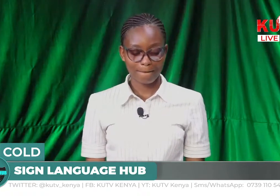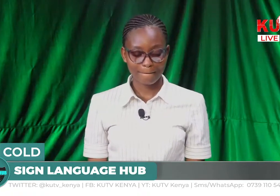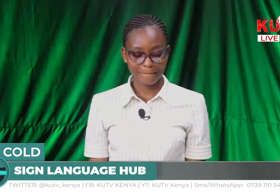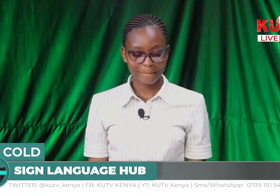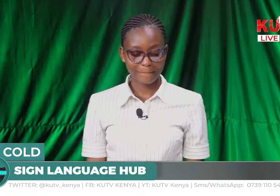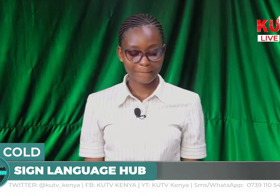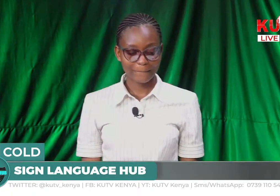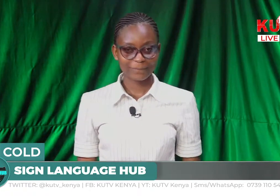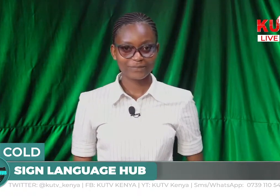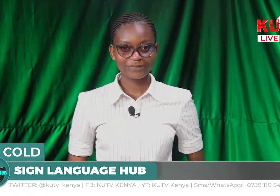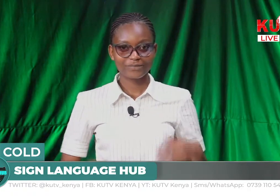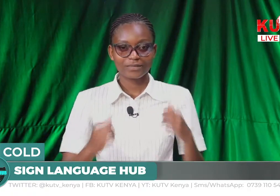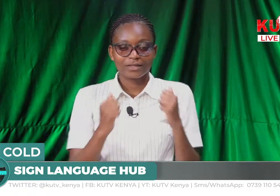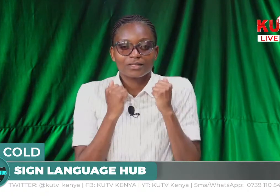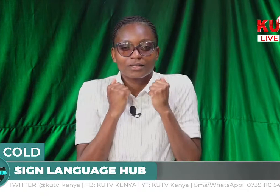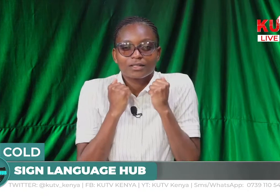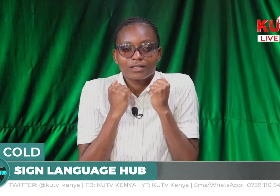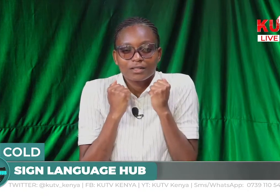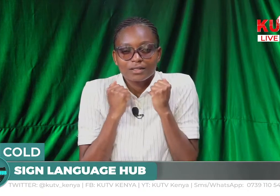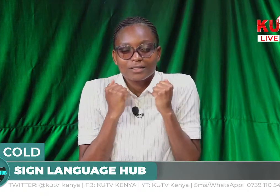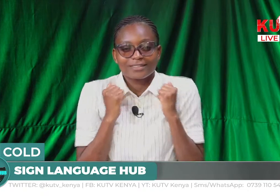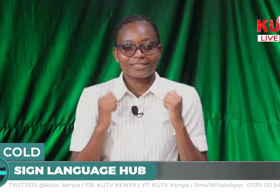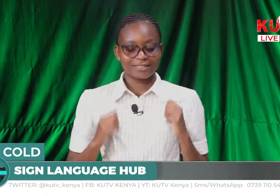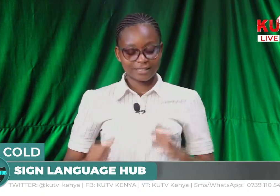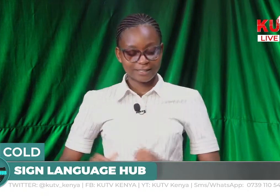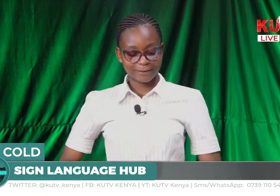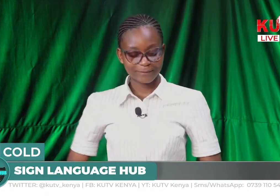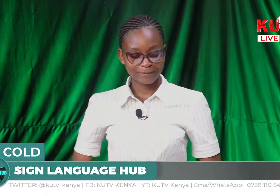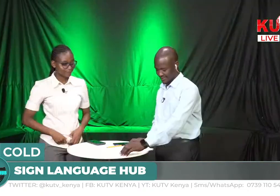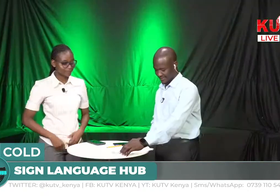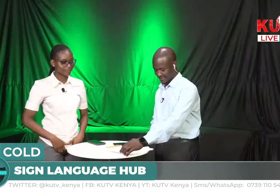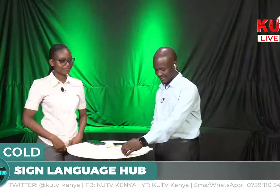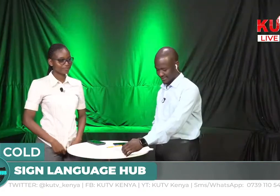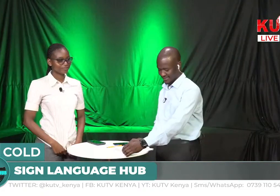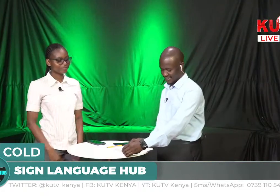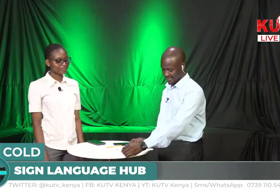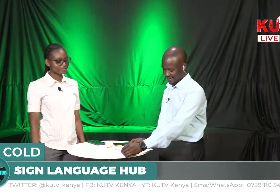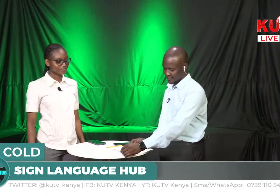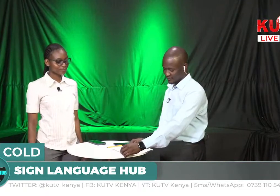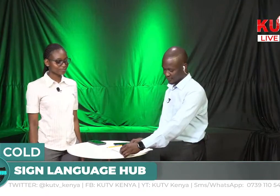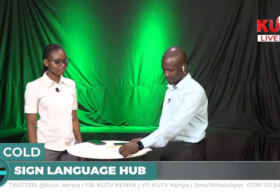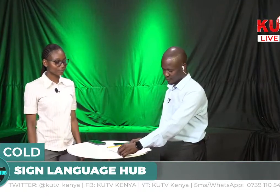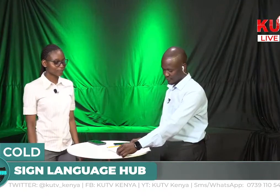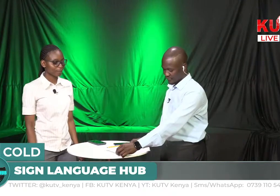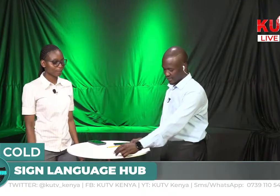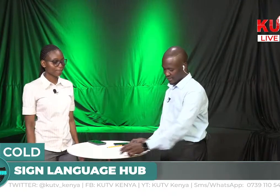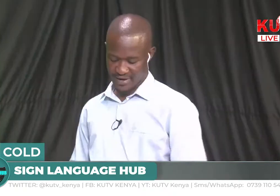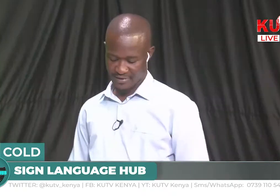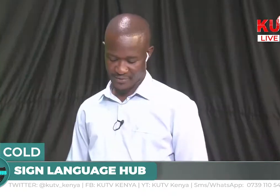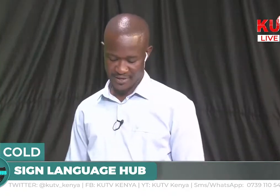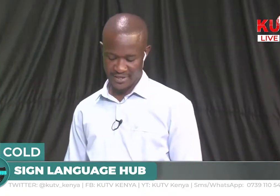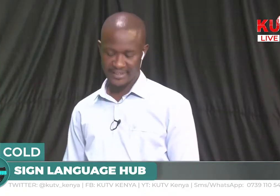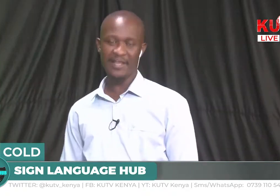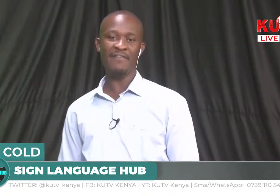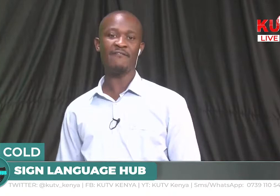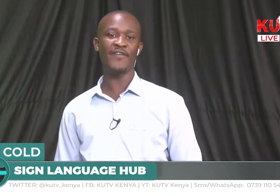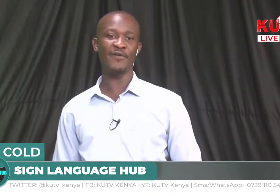Cold. Miriam, do it again. Cold. All right. Let's continue. Another one is